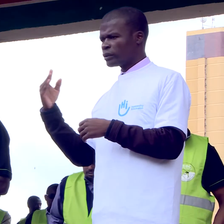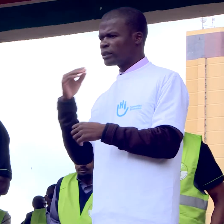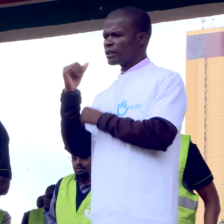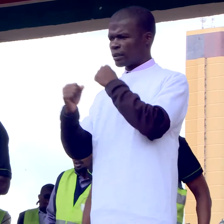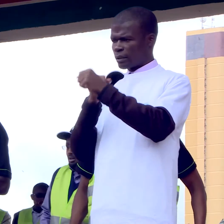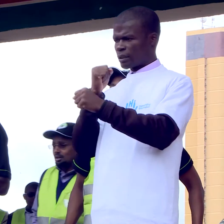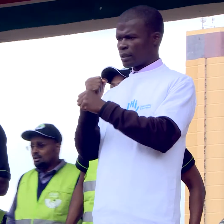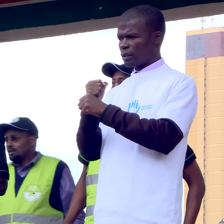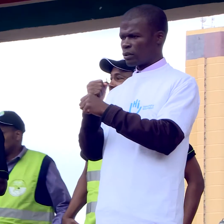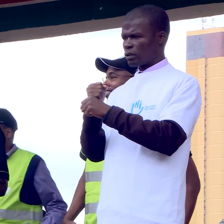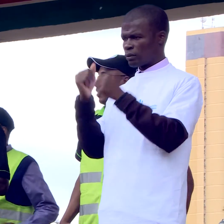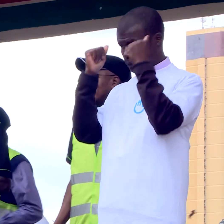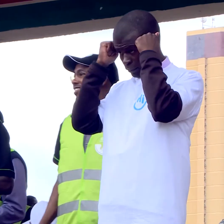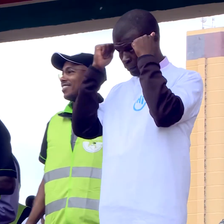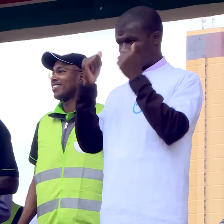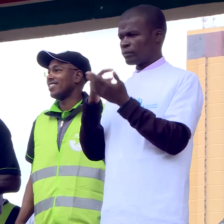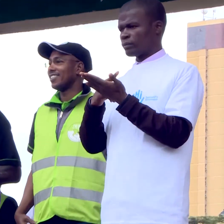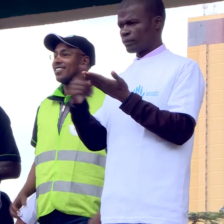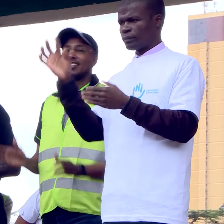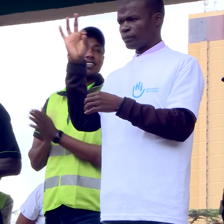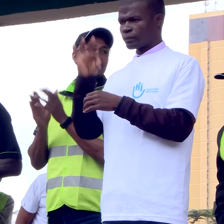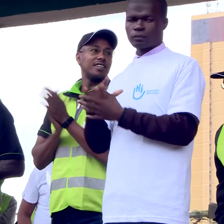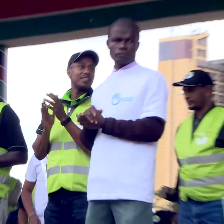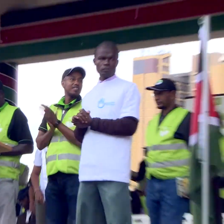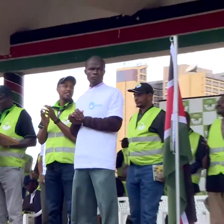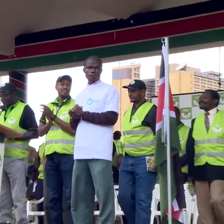officially launched. Thank you very much.